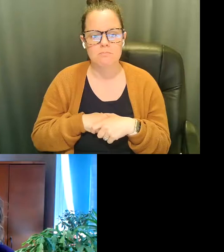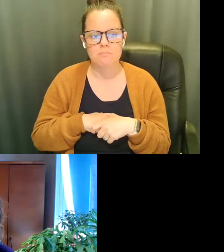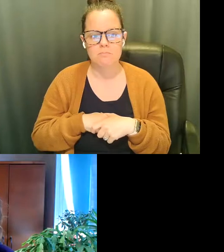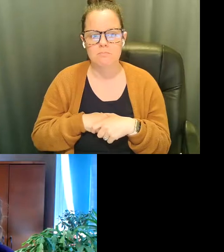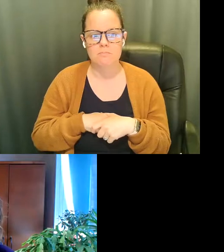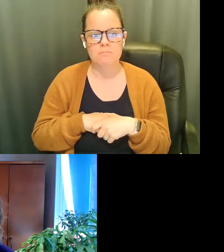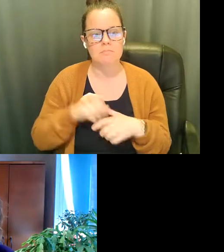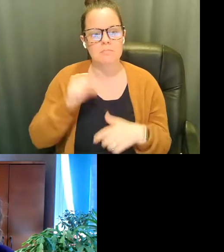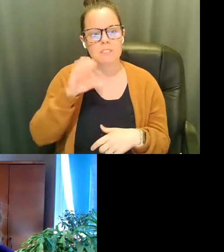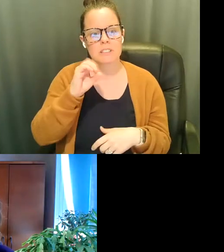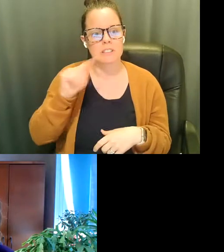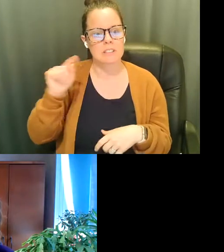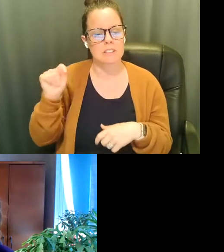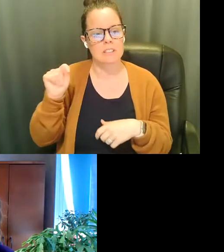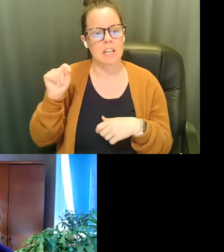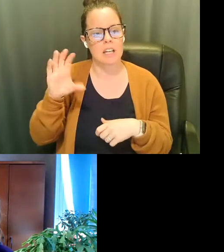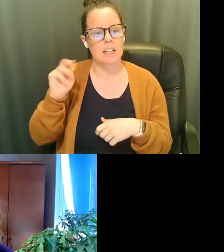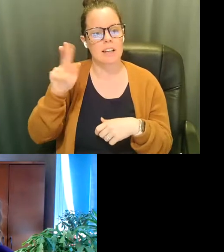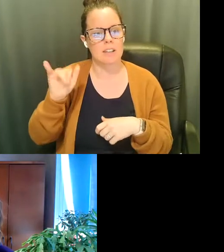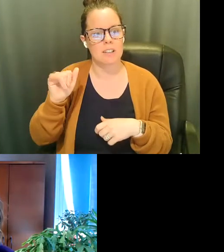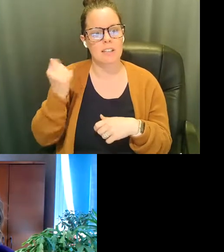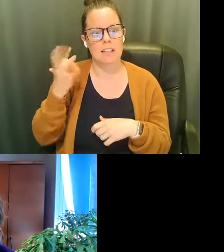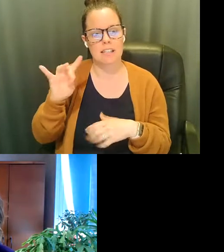In Scott County, we've had